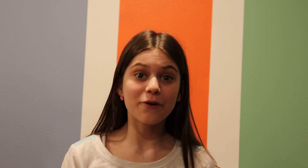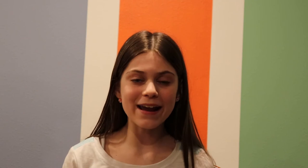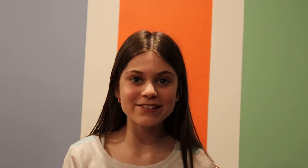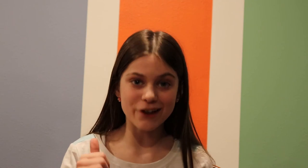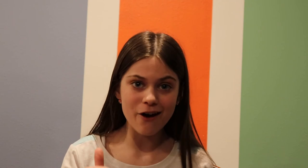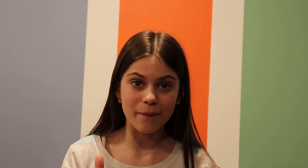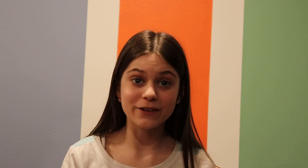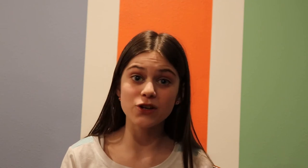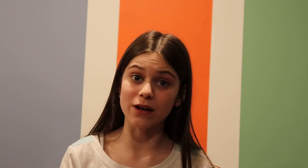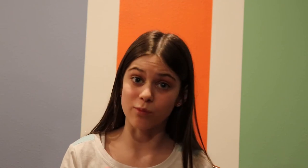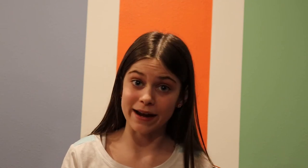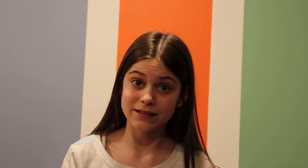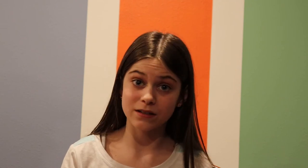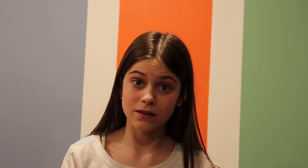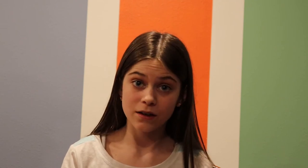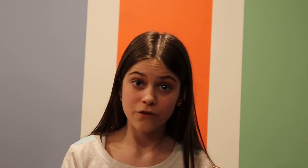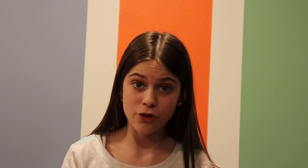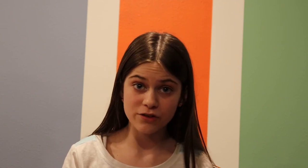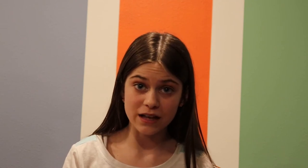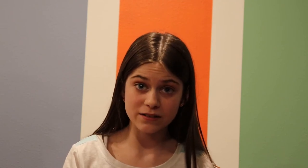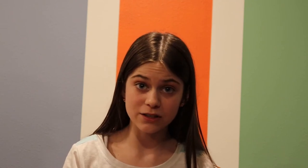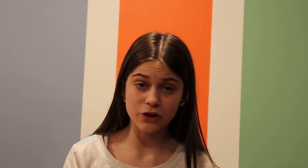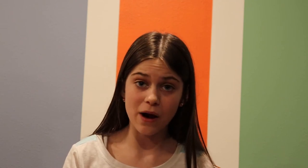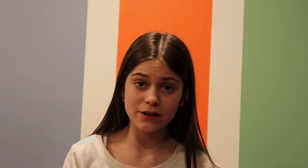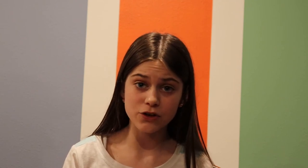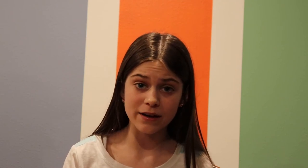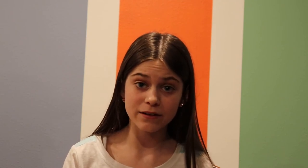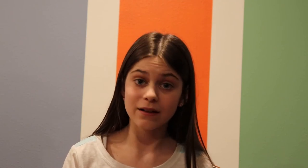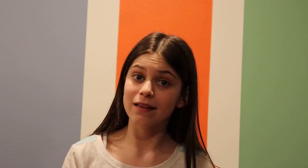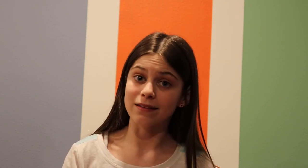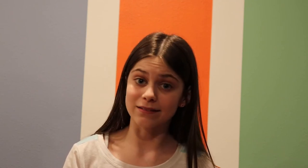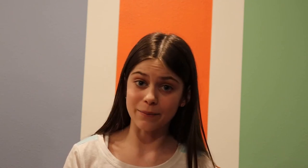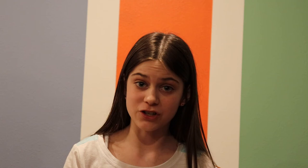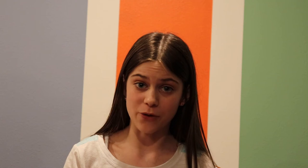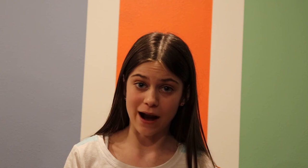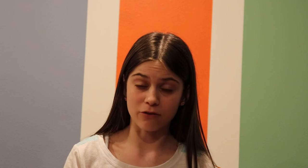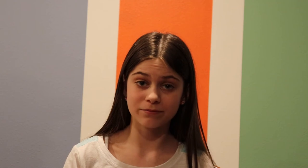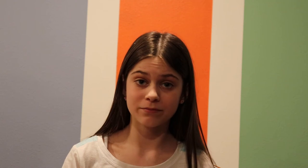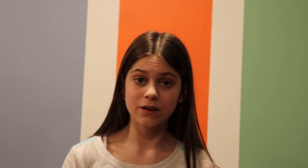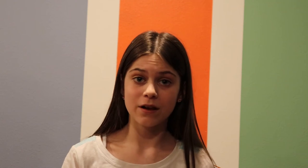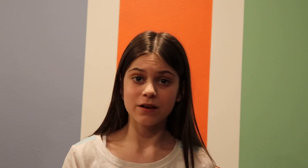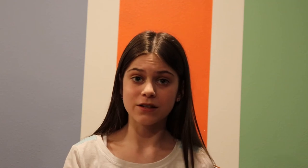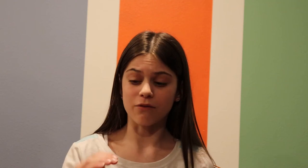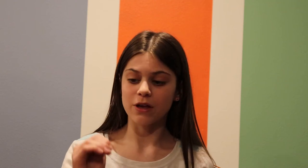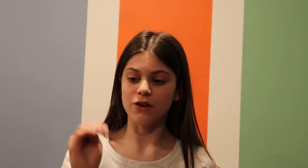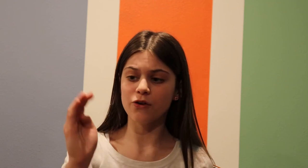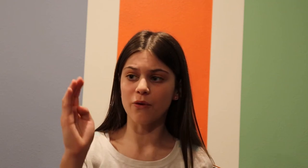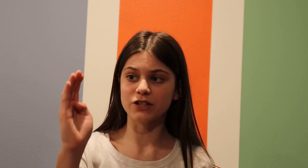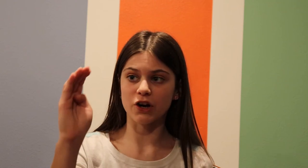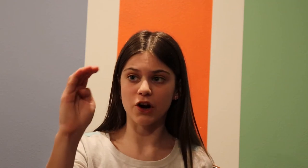Great job! You're doing great. For those that still don't know how to do it, let me show you how. So, you're going to